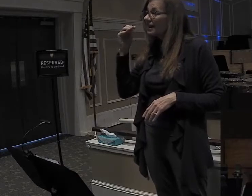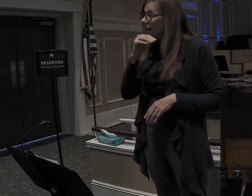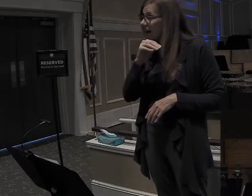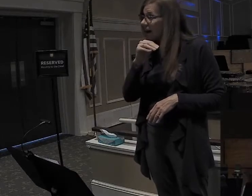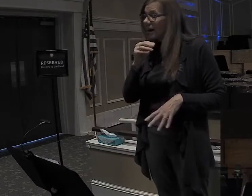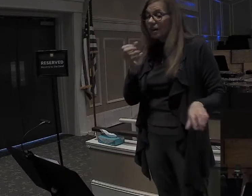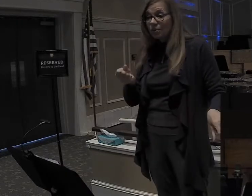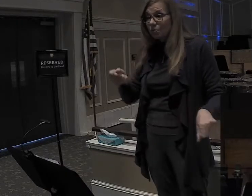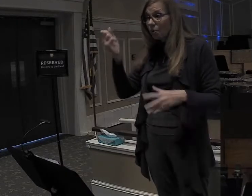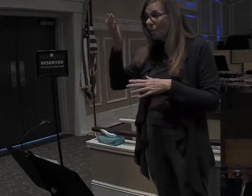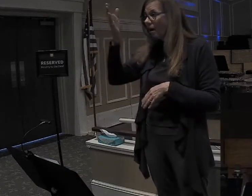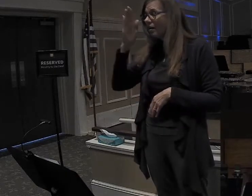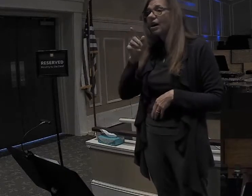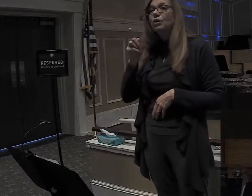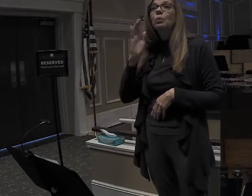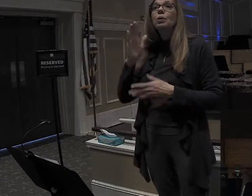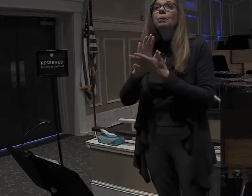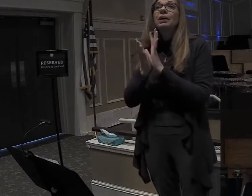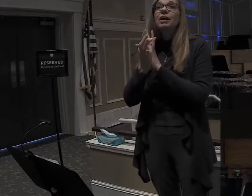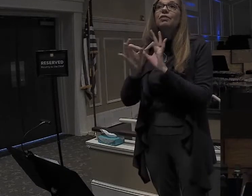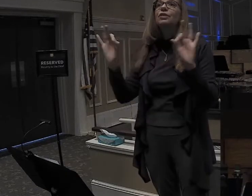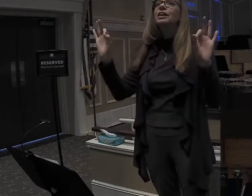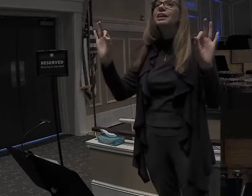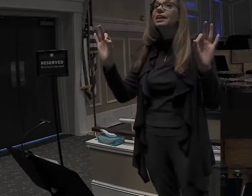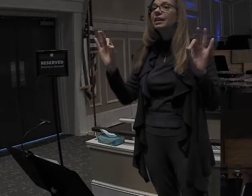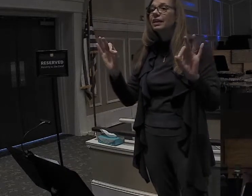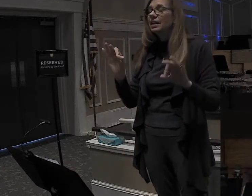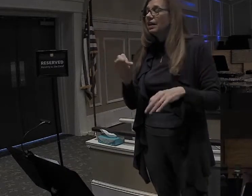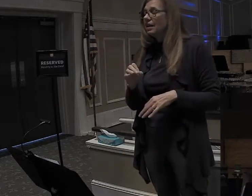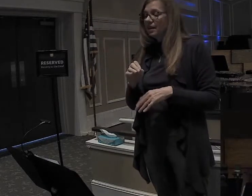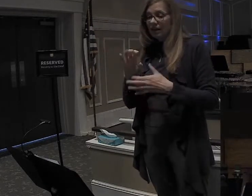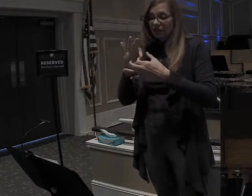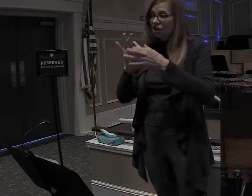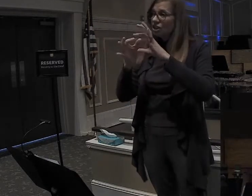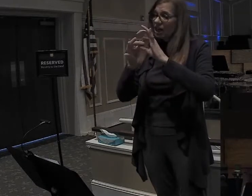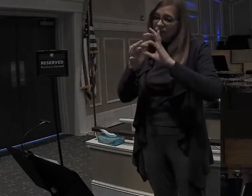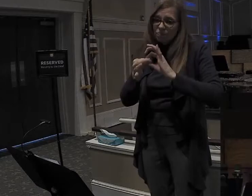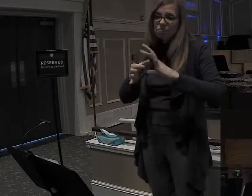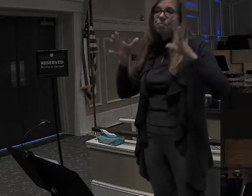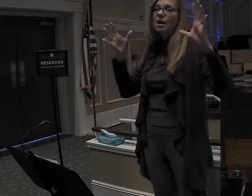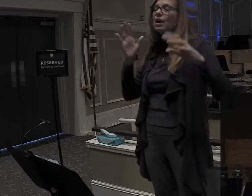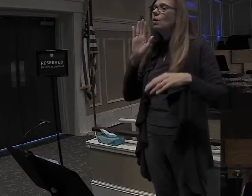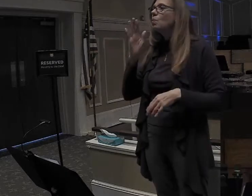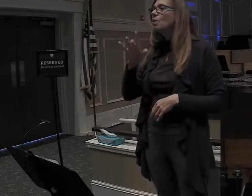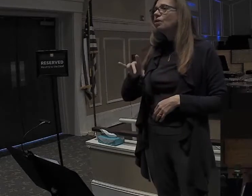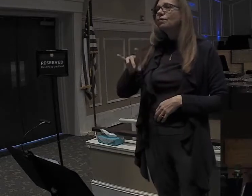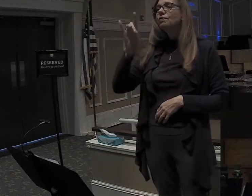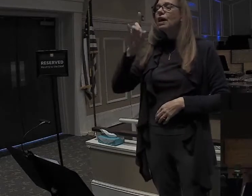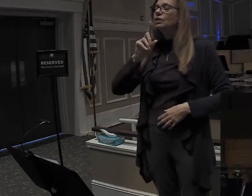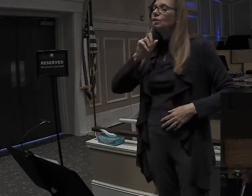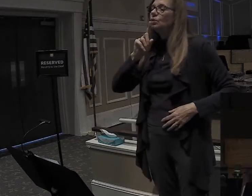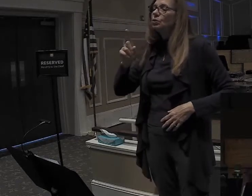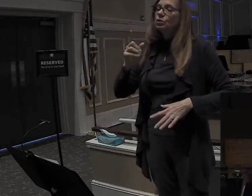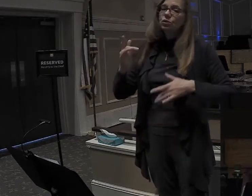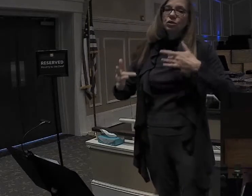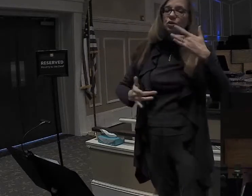of God and you'll be free. Break free from his chains, and then you'll find true joy and fulfillment.